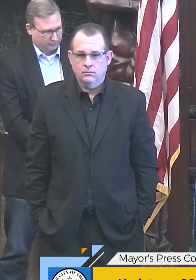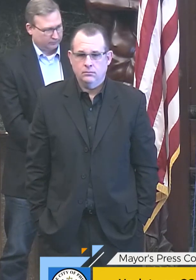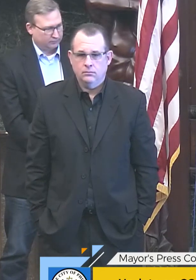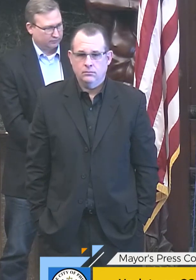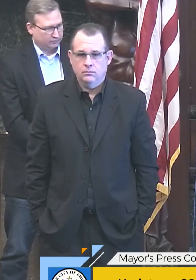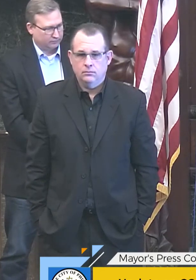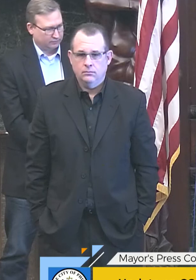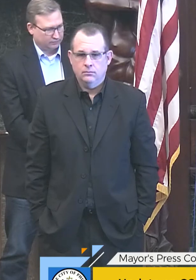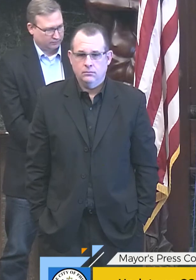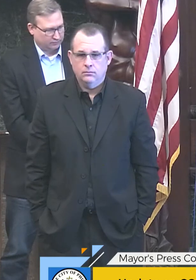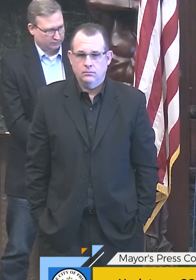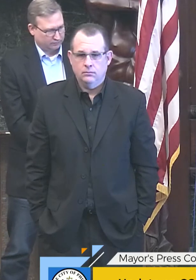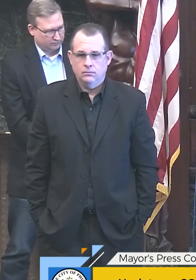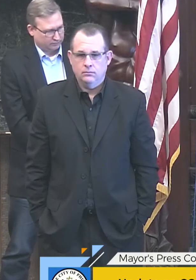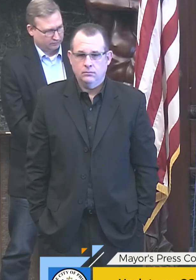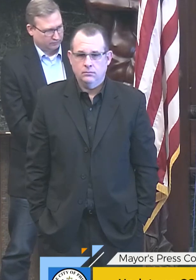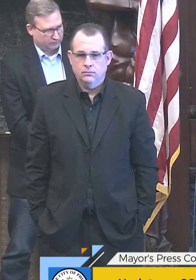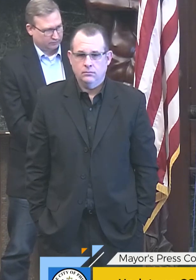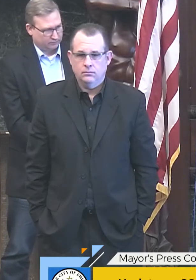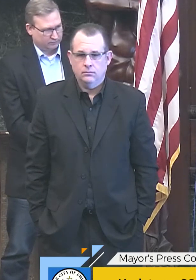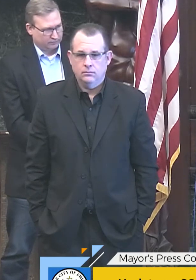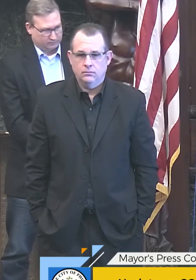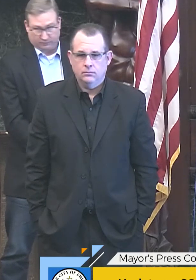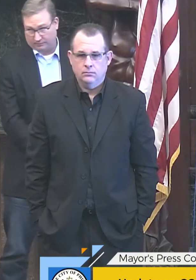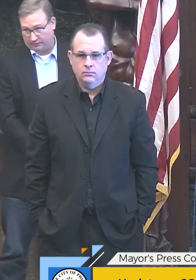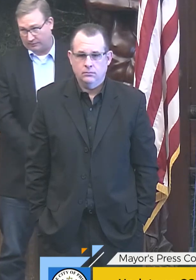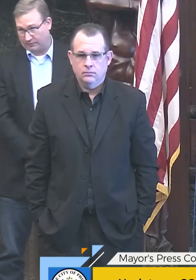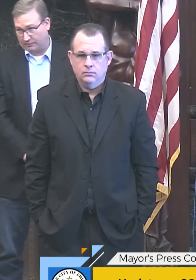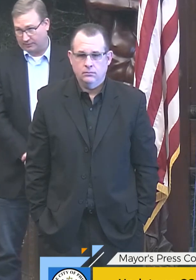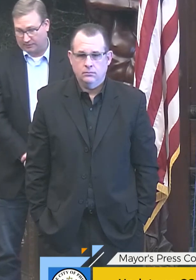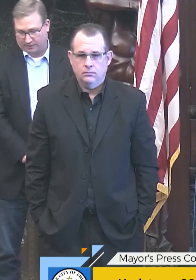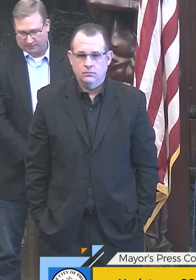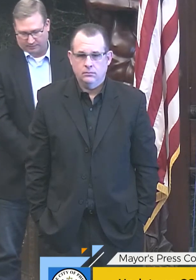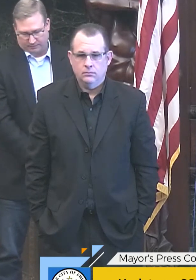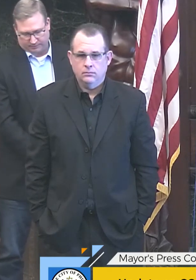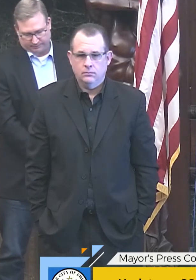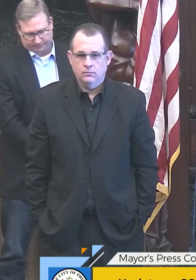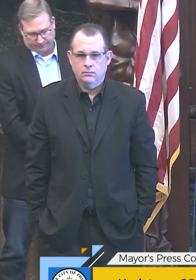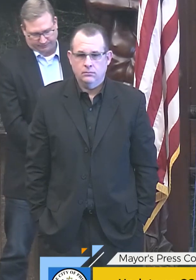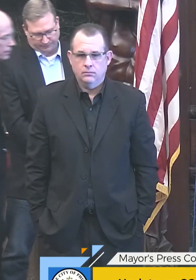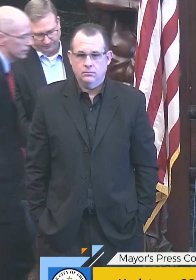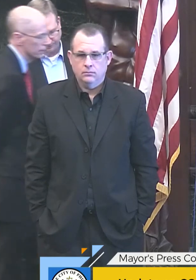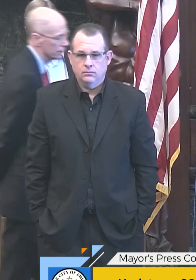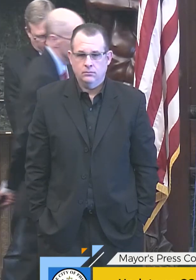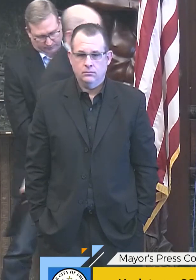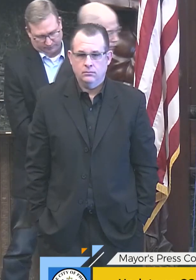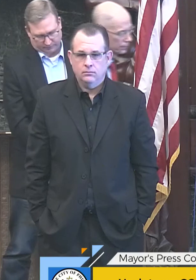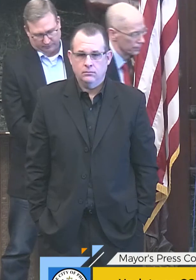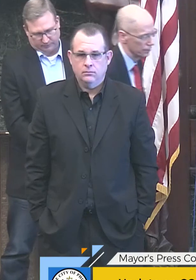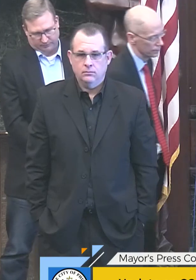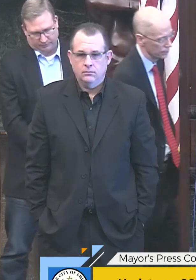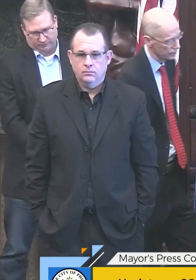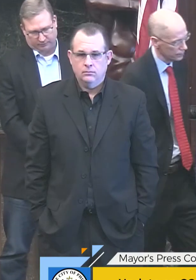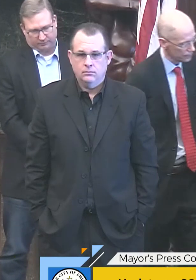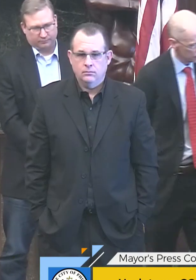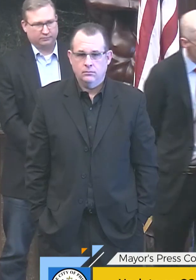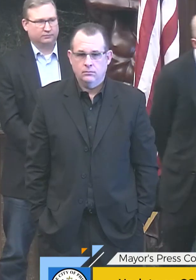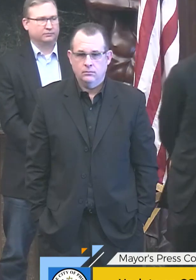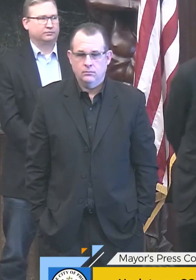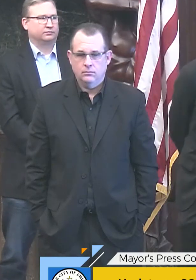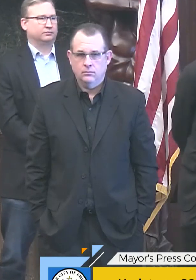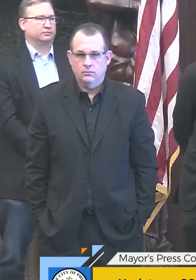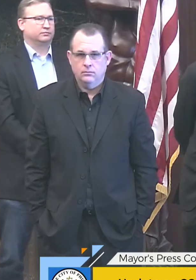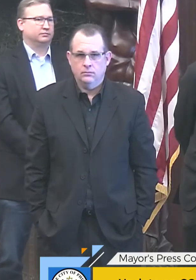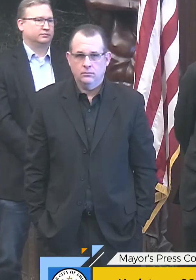Por último, se espera que la Casa Blanca y el CDC insisten a la población que use máscaras o tapabocas para minimizar